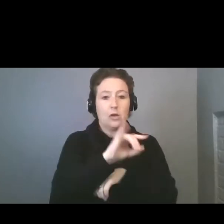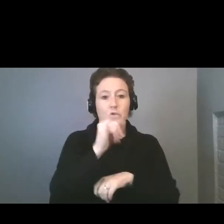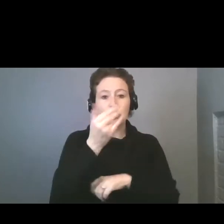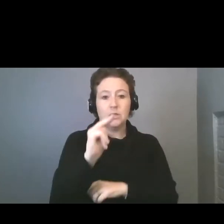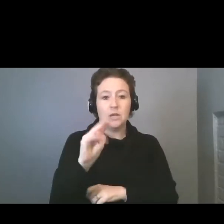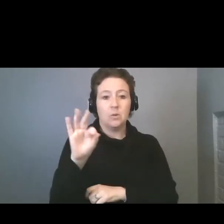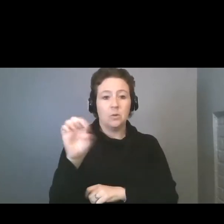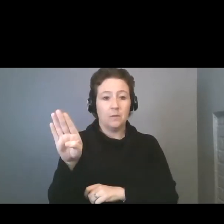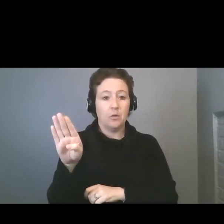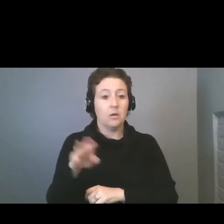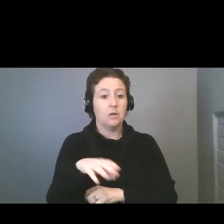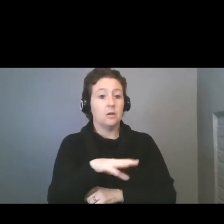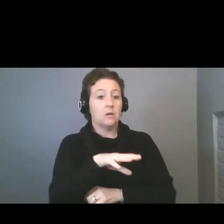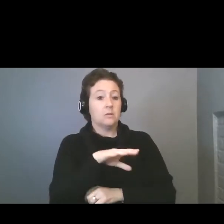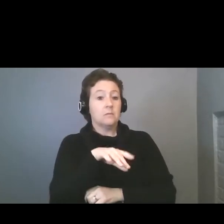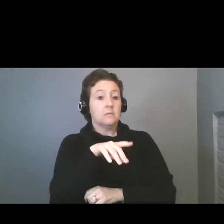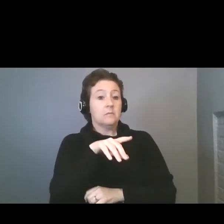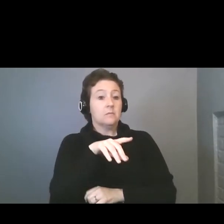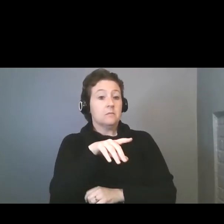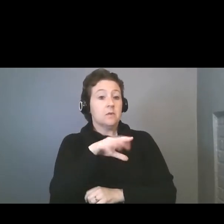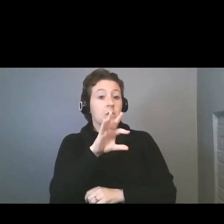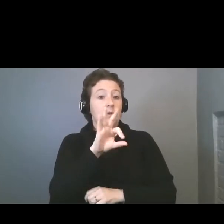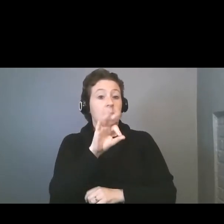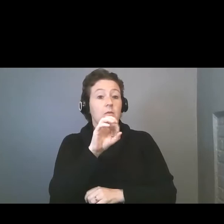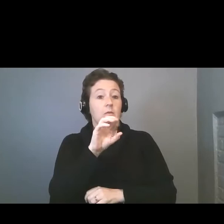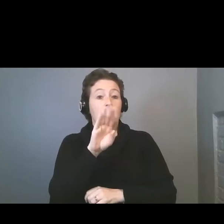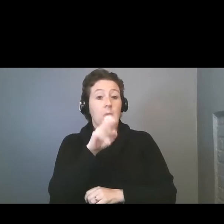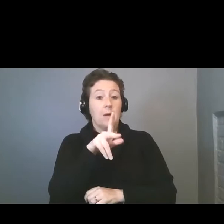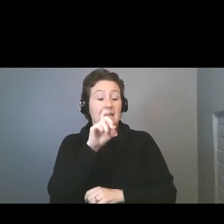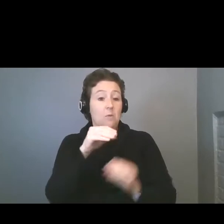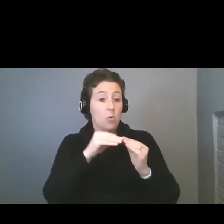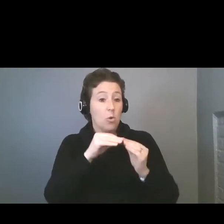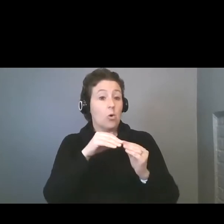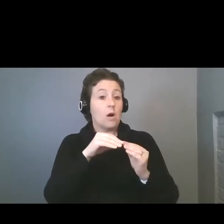Also, does the food bank need more and regular donations to hire more workers?